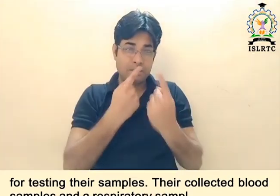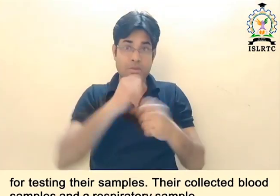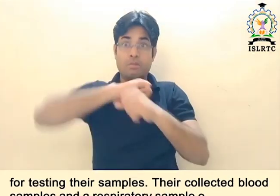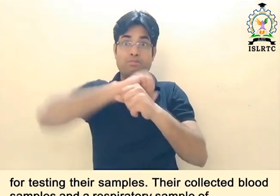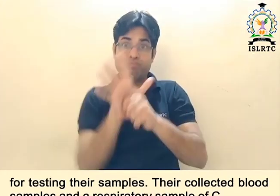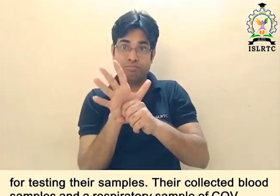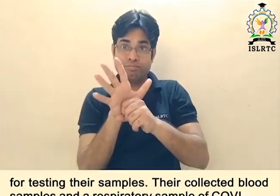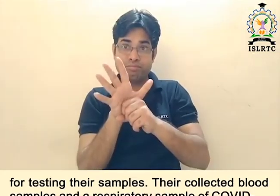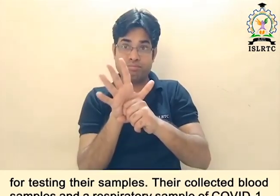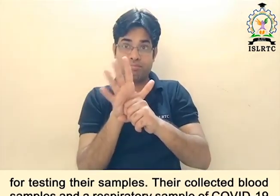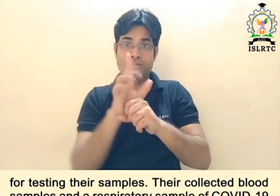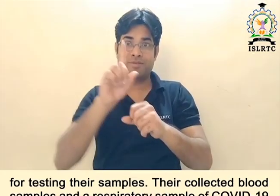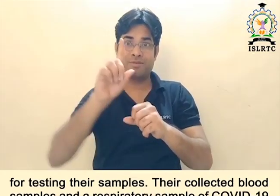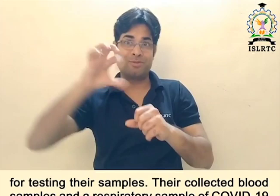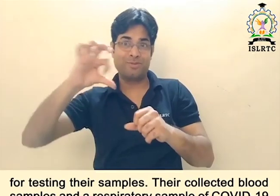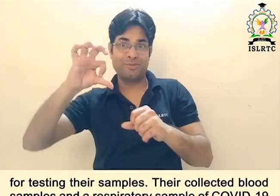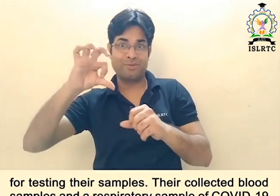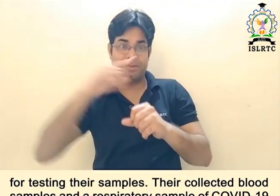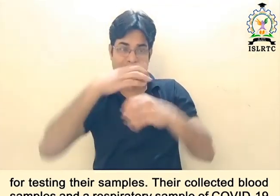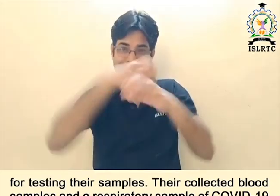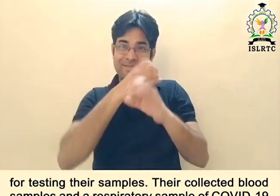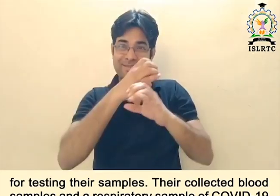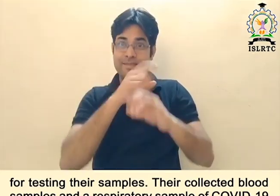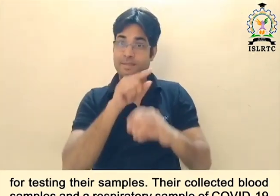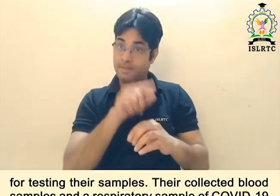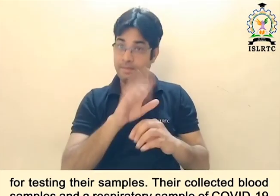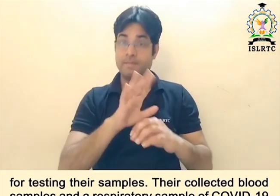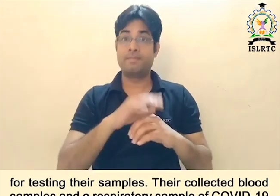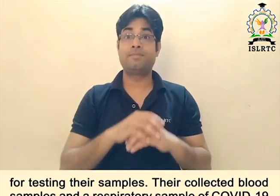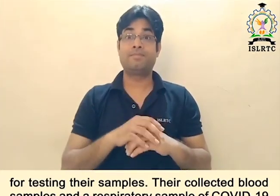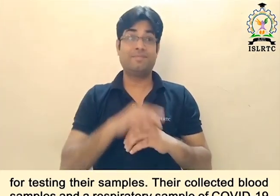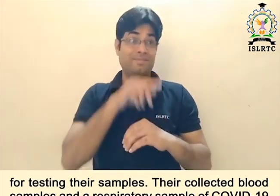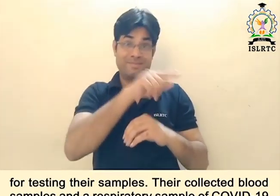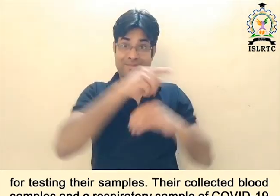COVID 19, in order to test COVID 19,